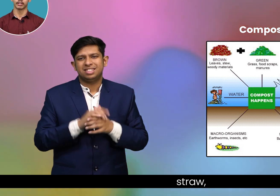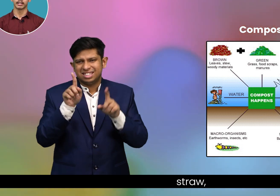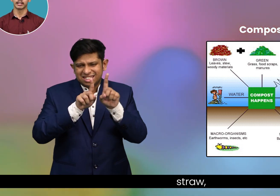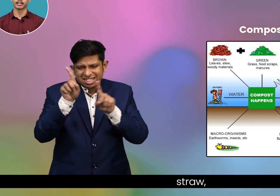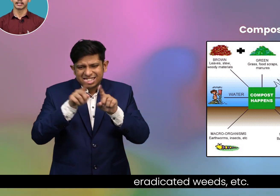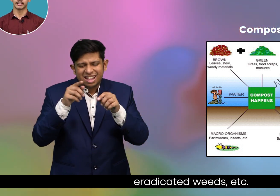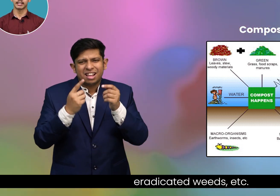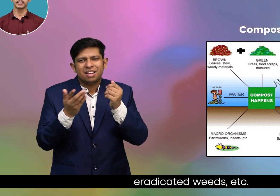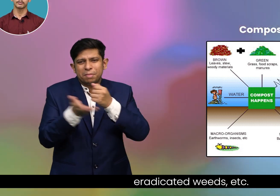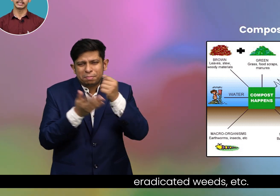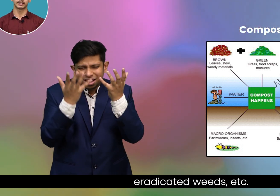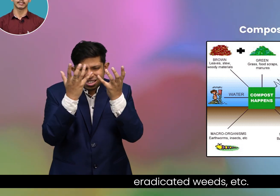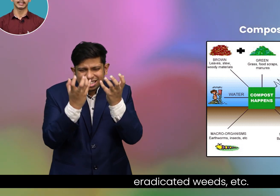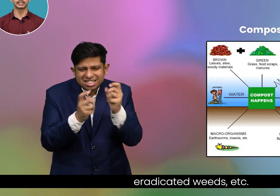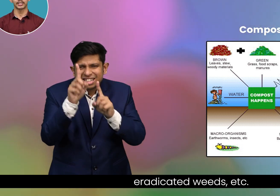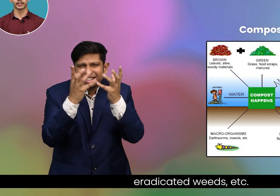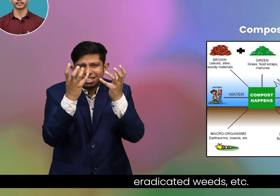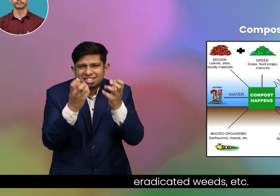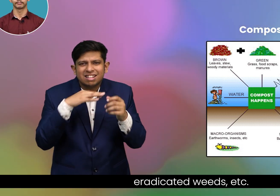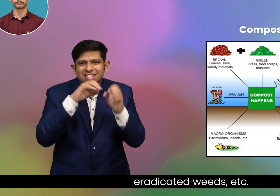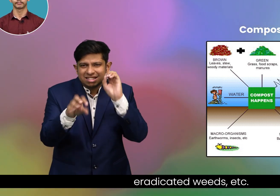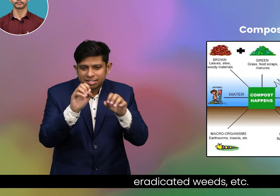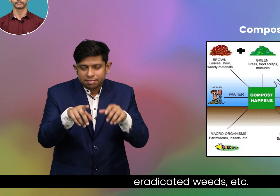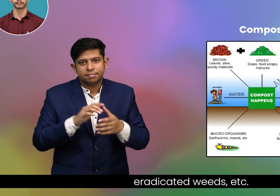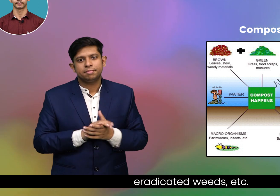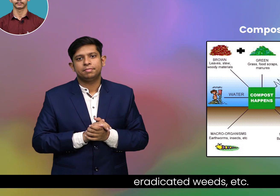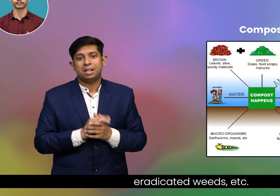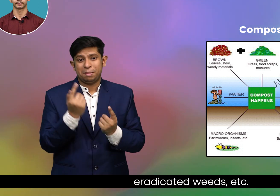straw, eradicated weeds, etc.